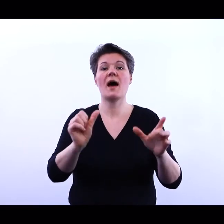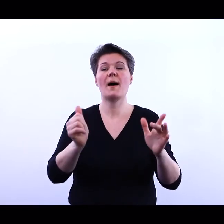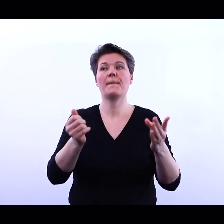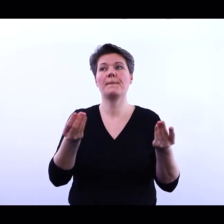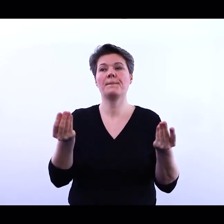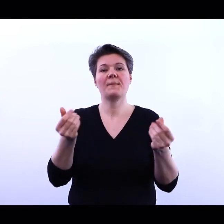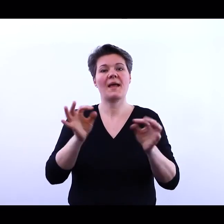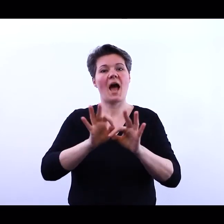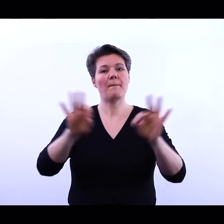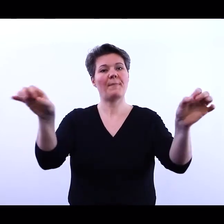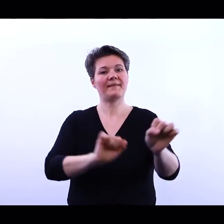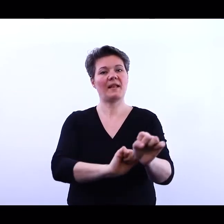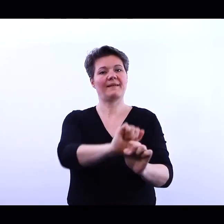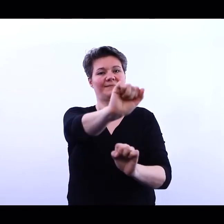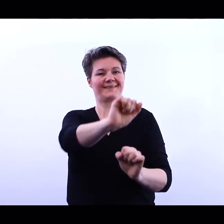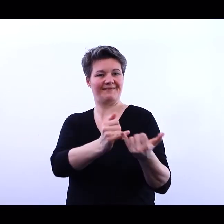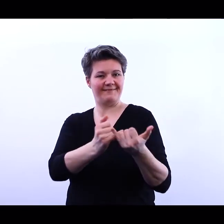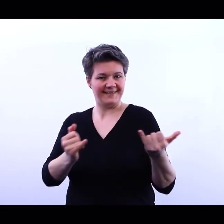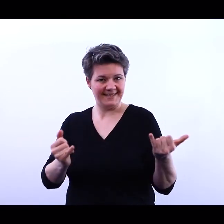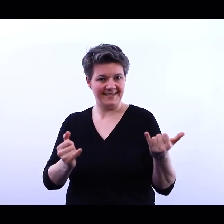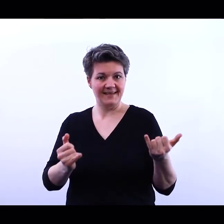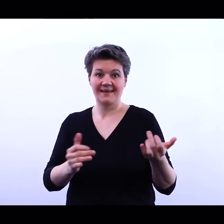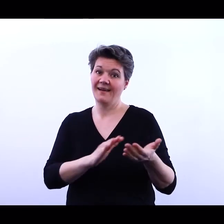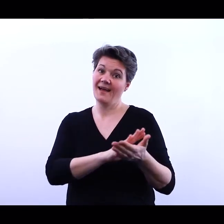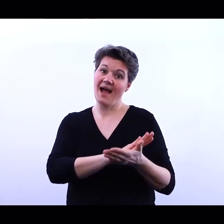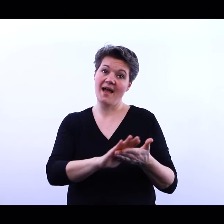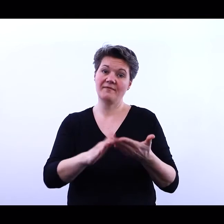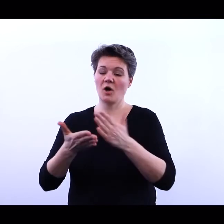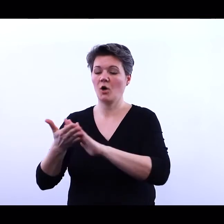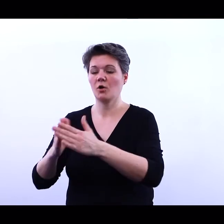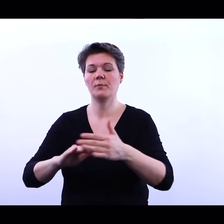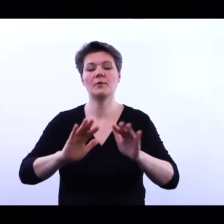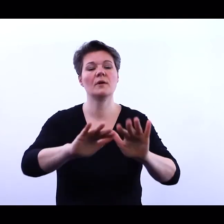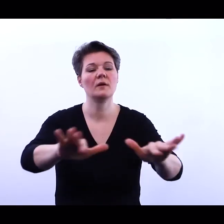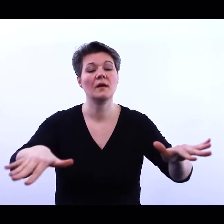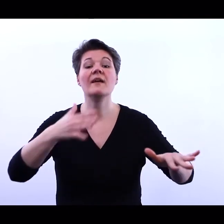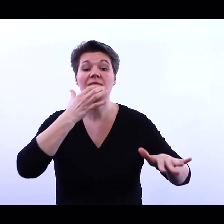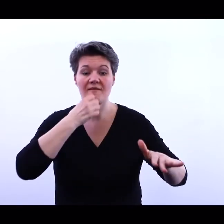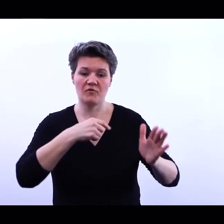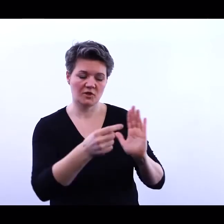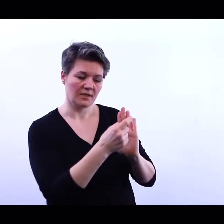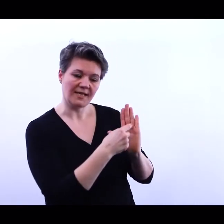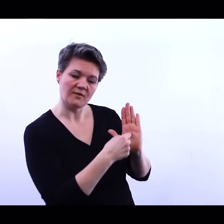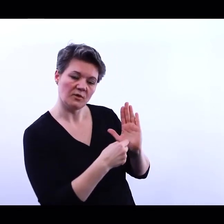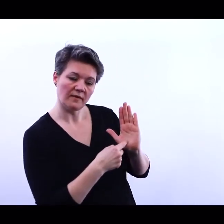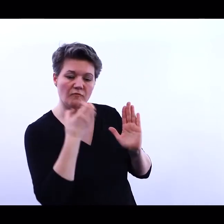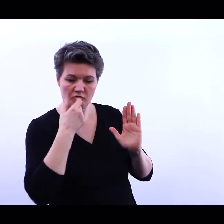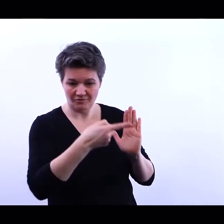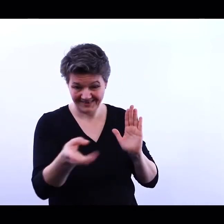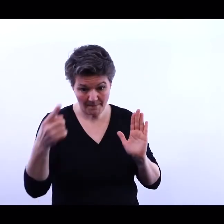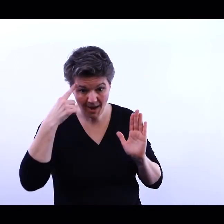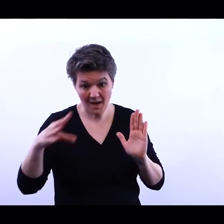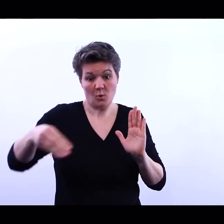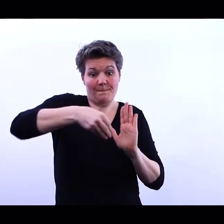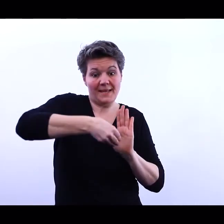the way they get around that is they just go tell the community, hey, we want to do these things, including we want to include you. And when